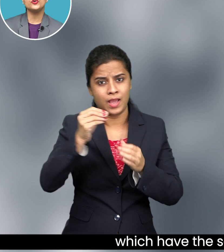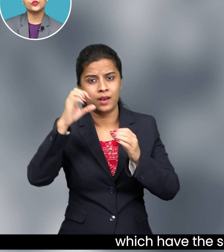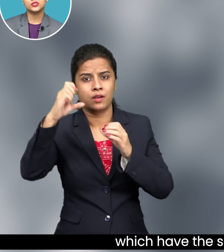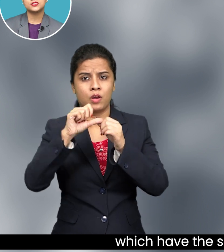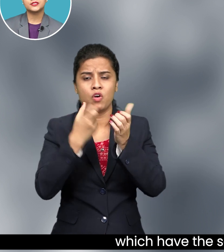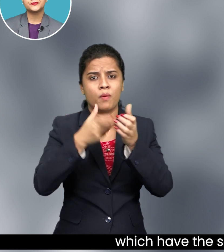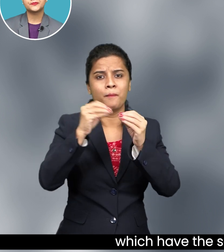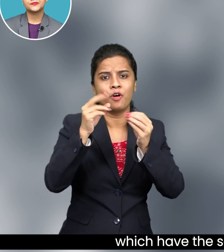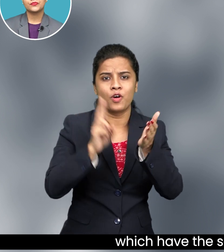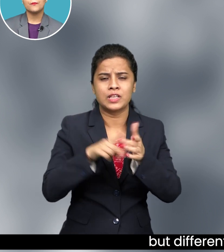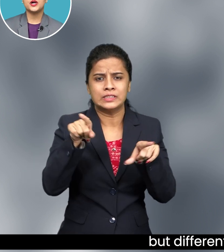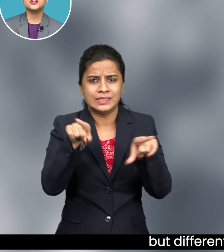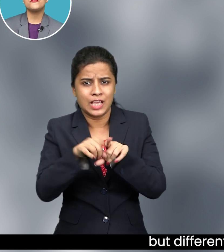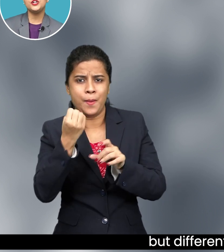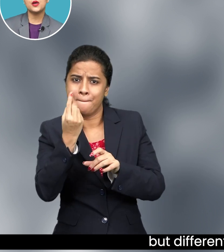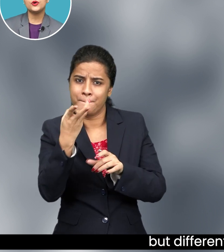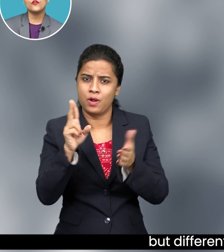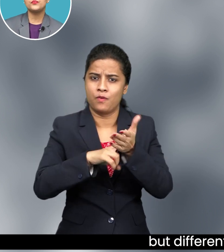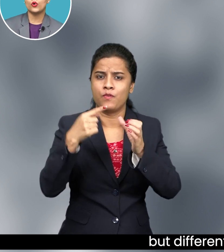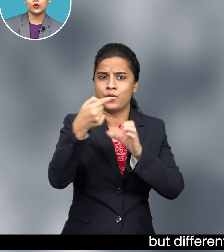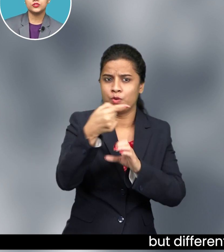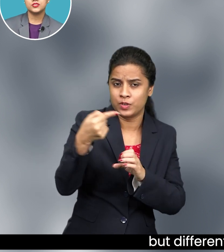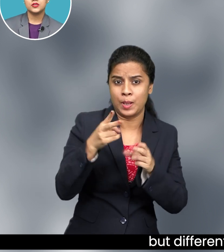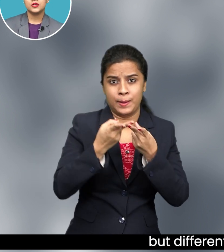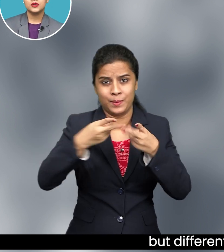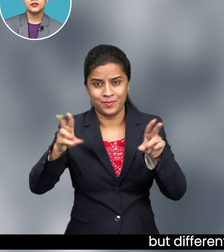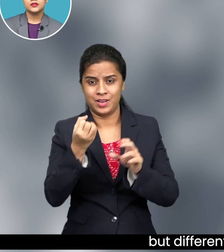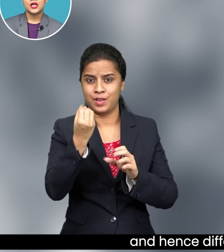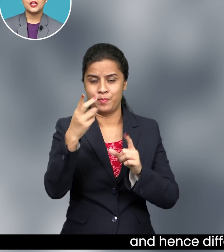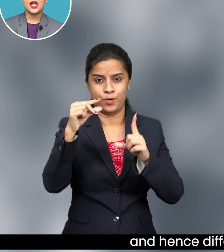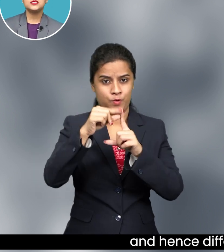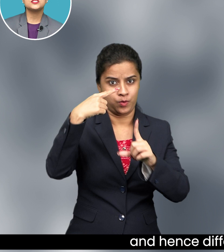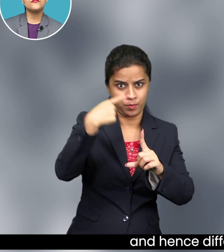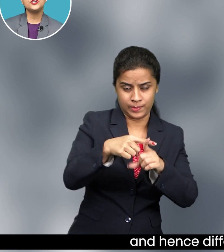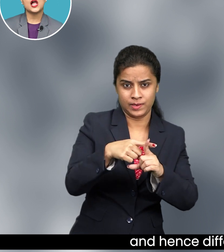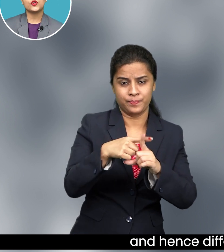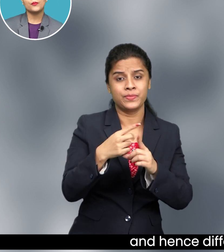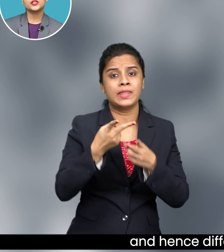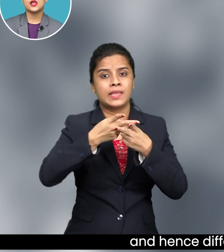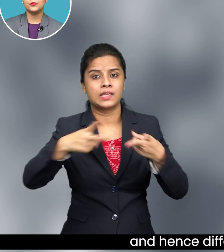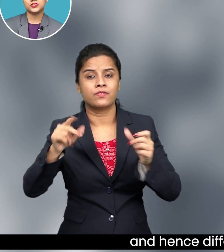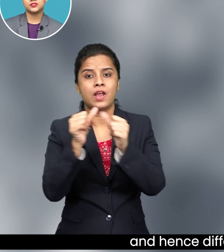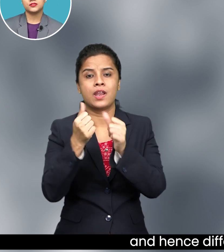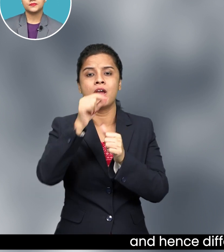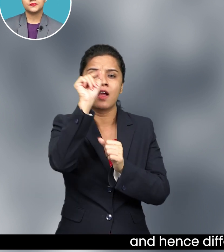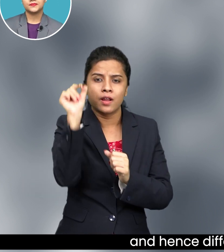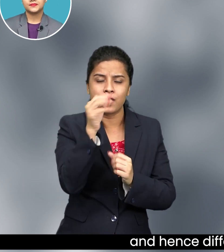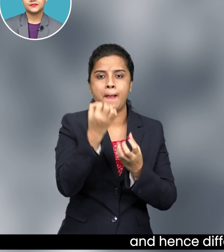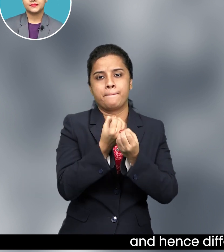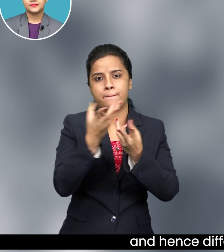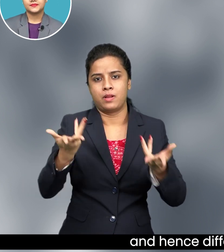of neutrons but different number of protons and hence different atomic numbers.